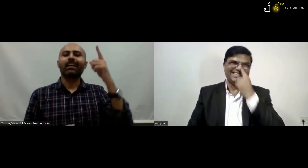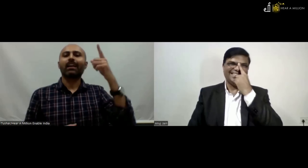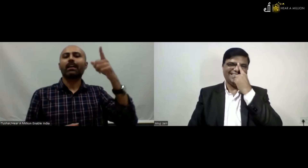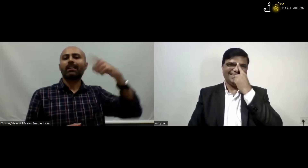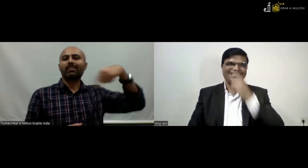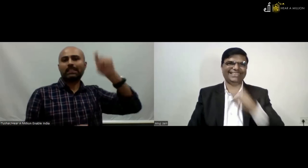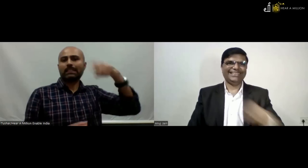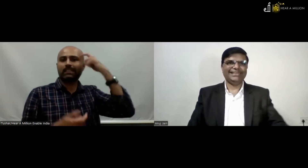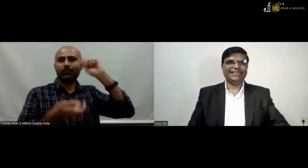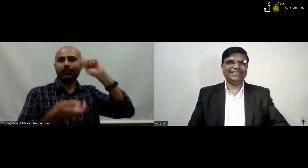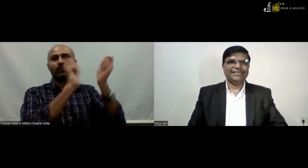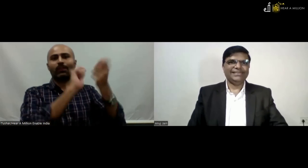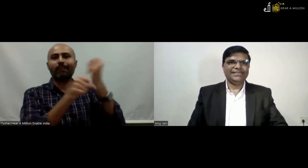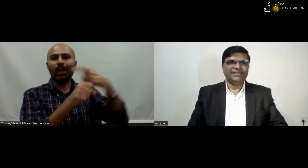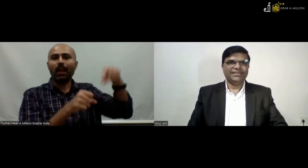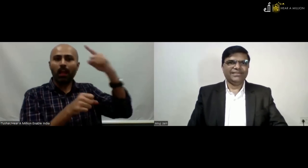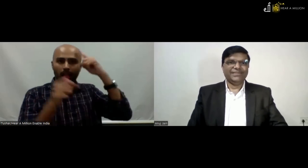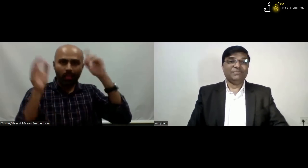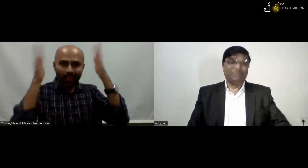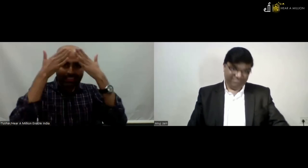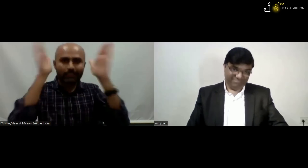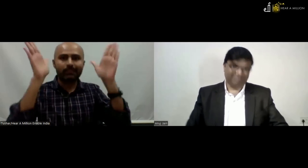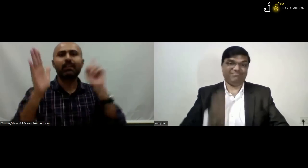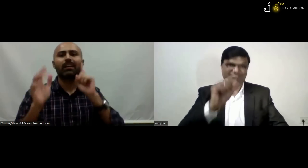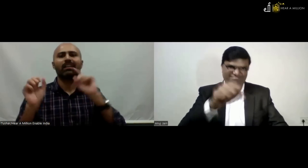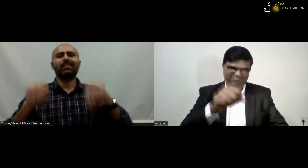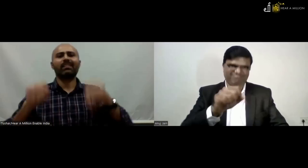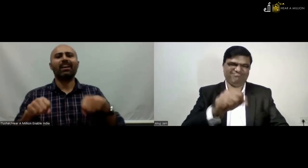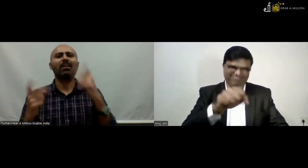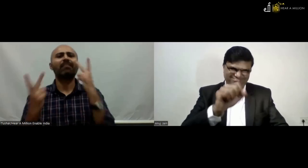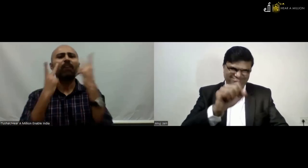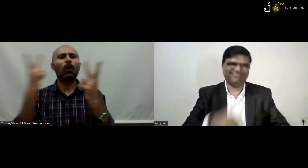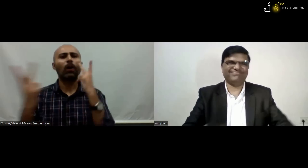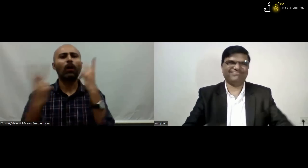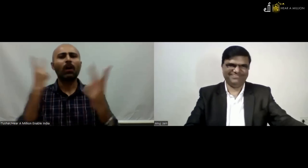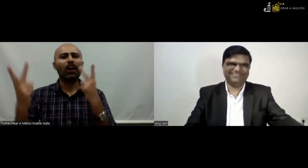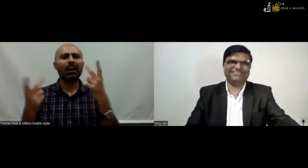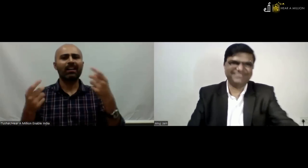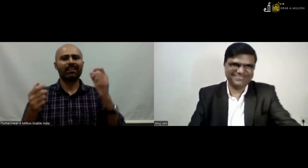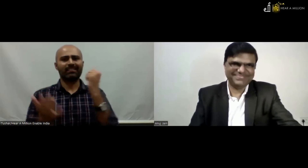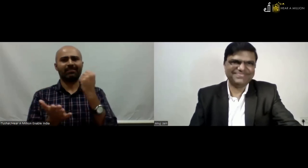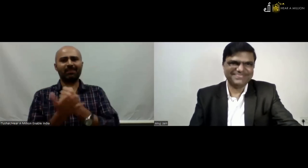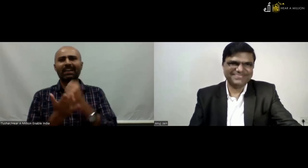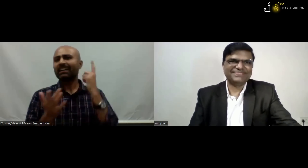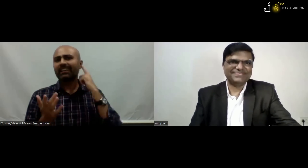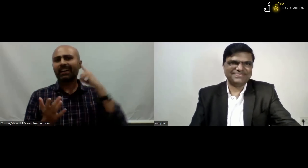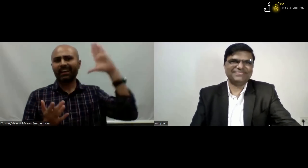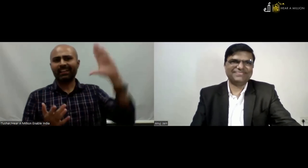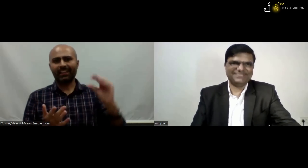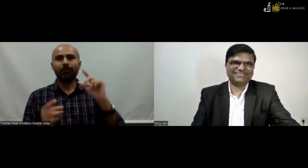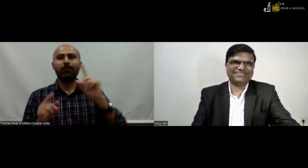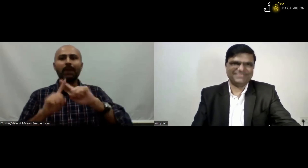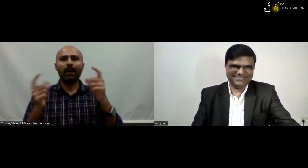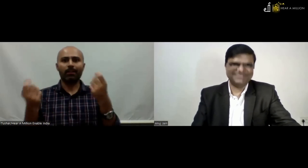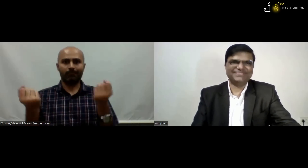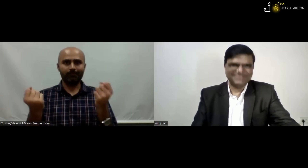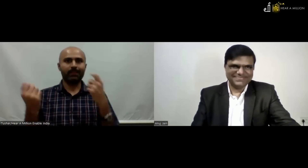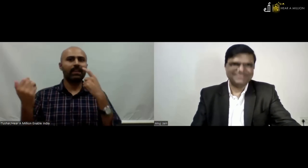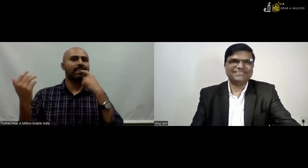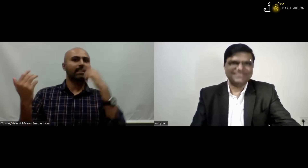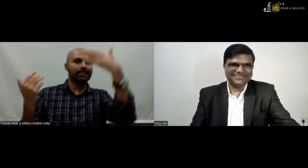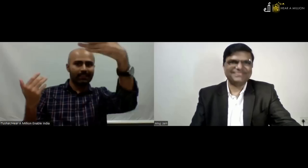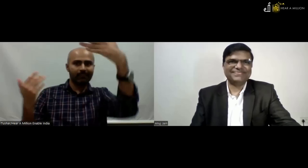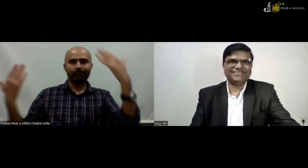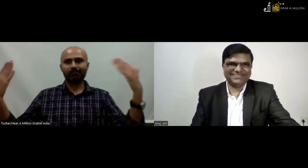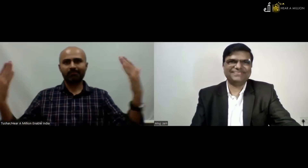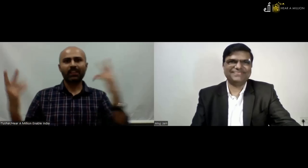And also, of course, India is #1 in world accidents. Deaf would be 0.1%. Tushar says, see, it's a visual skill. I think